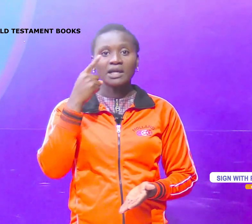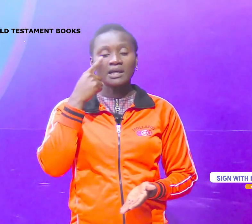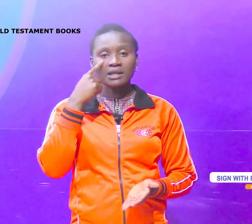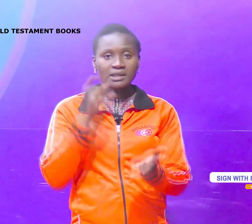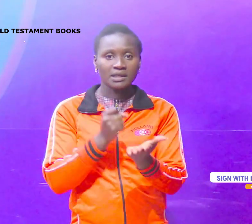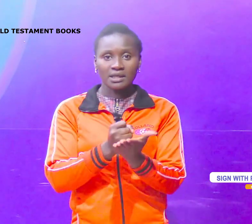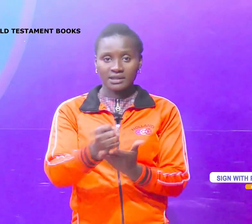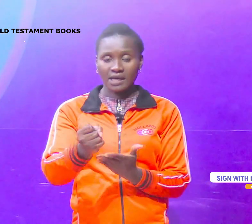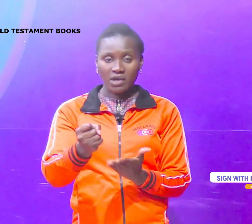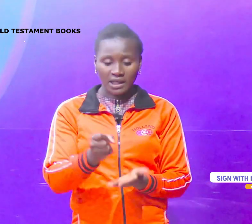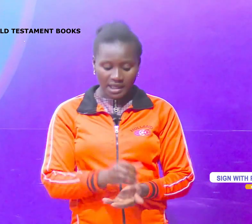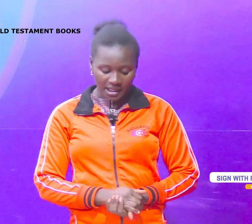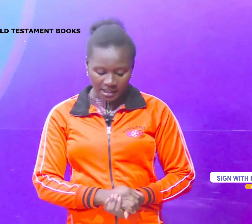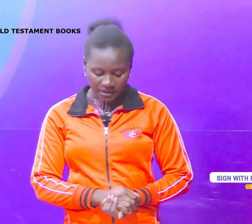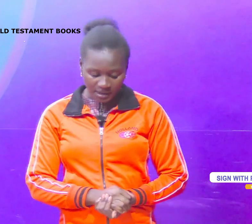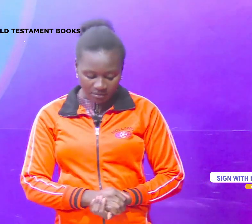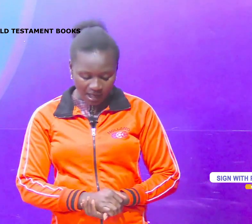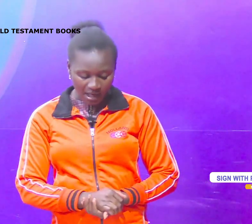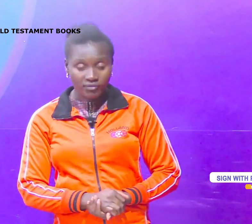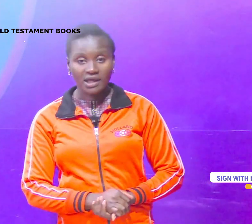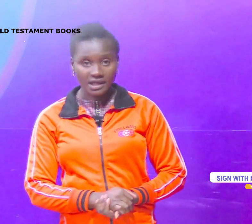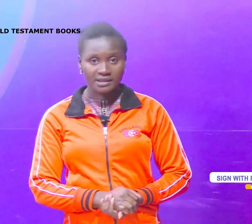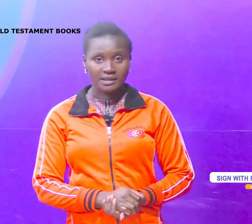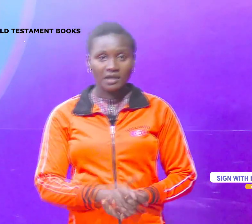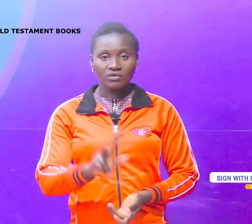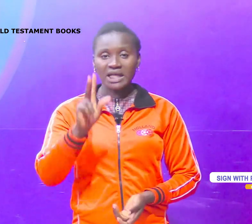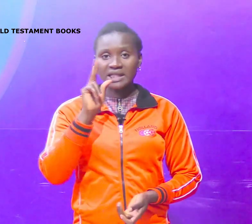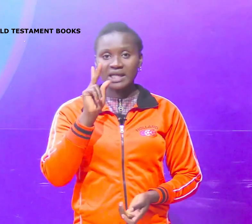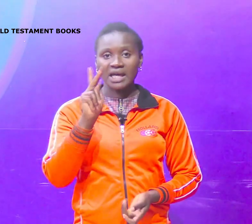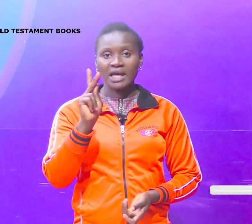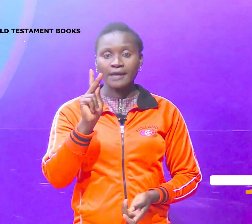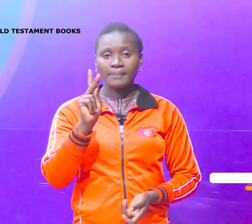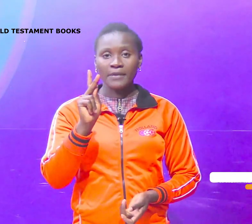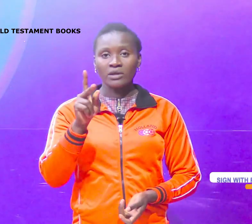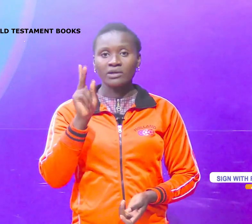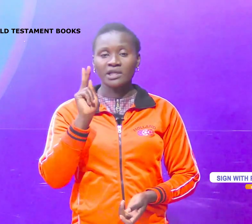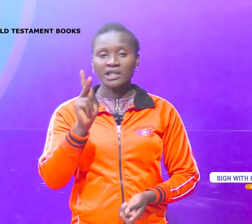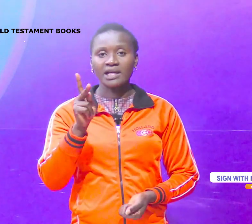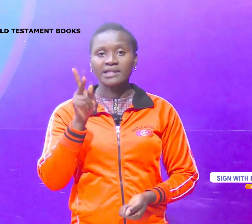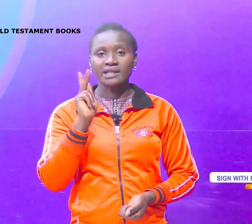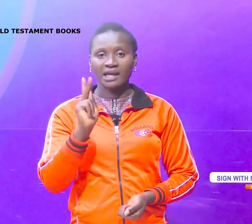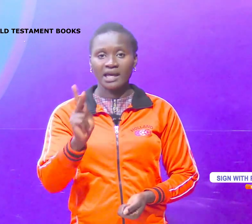this. Samuel. And then we have Kings, with a letter K. You initialize letter K and